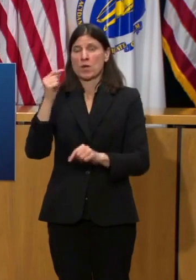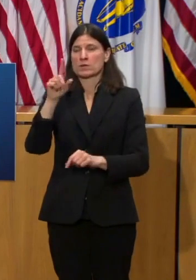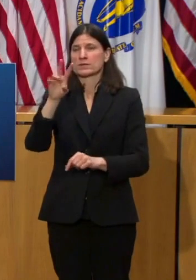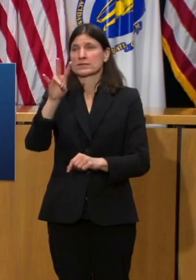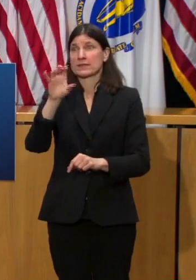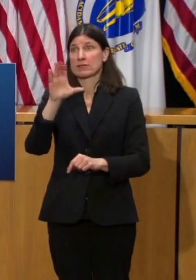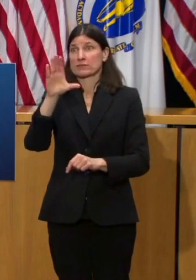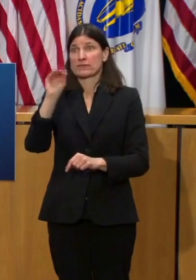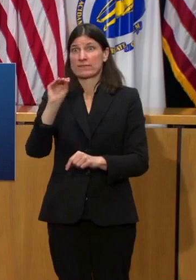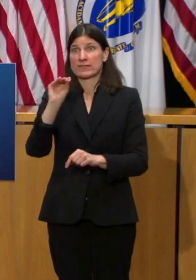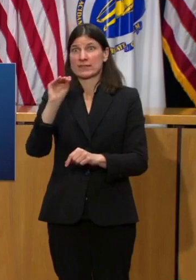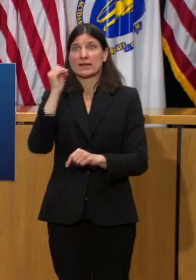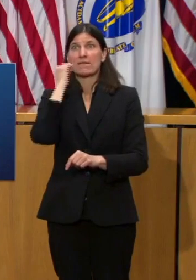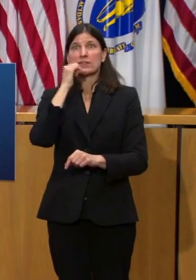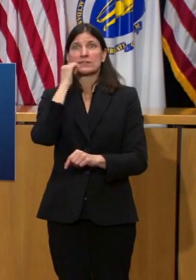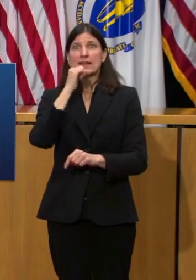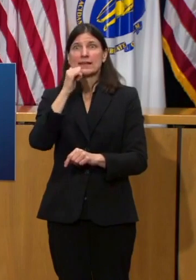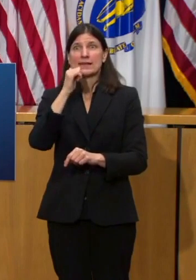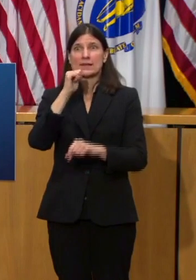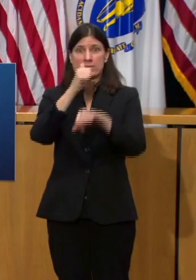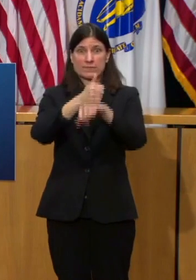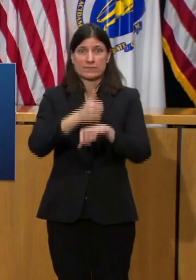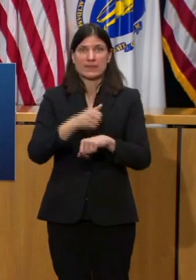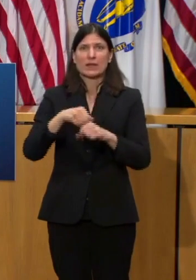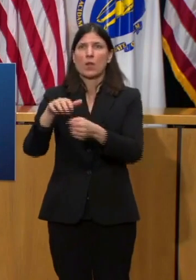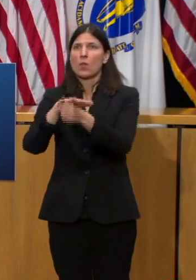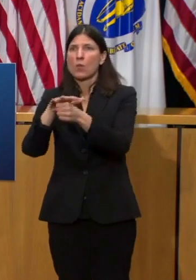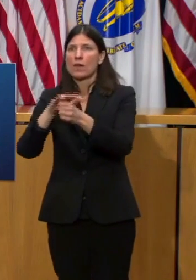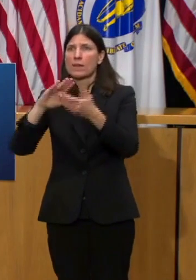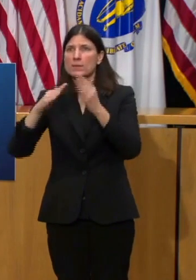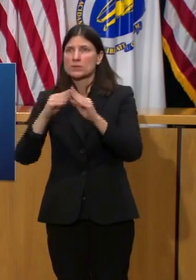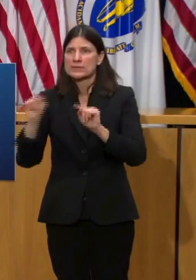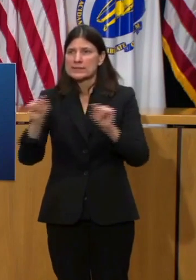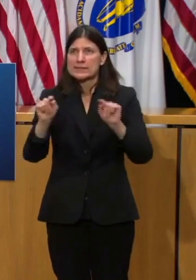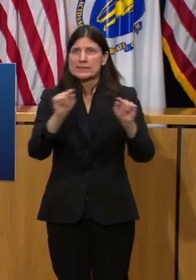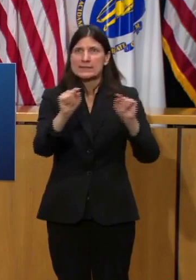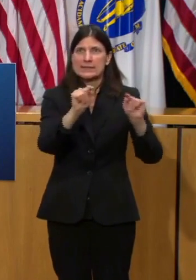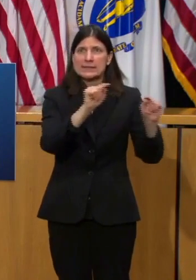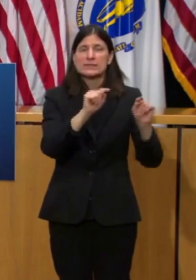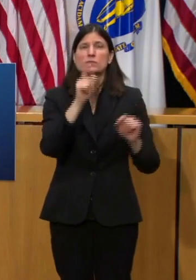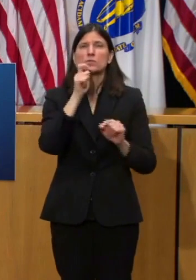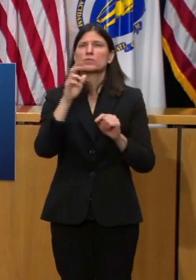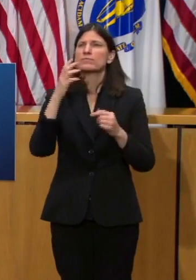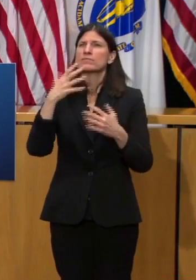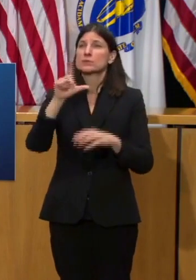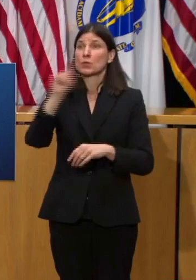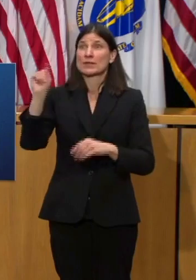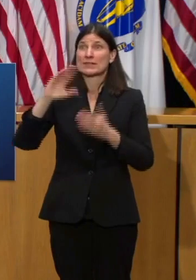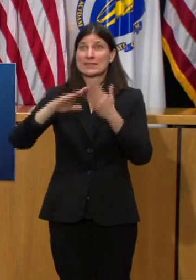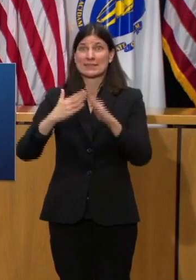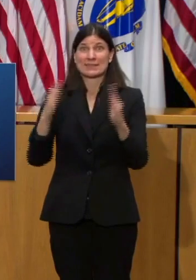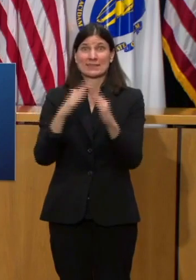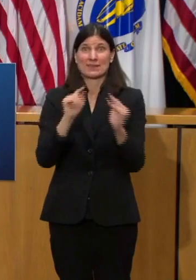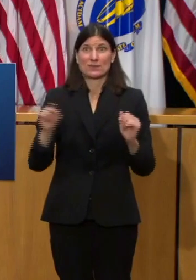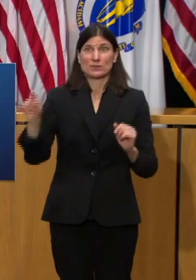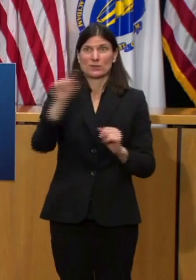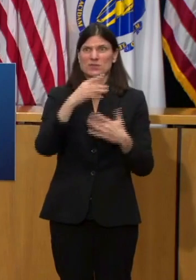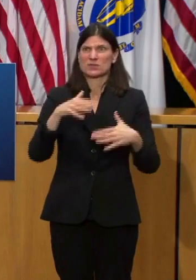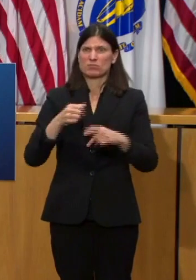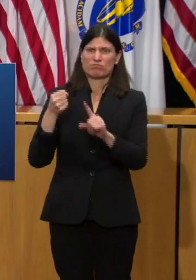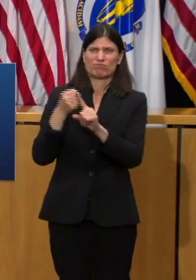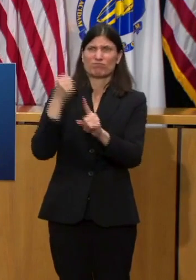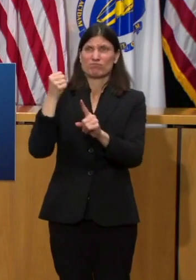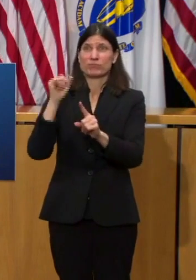our communities to provide more resources to their residents. And as former local officials, the governor and I know that locals know their